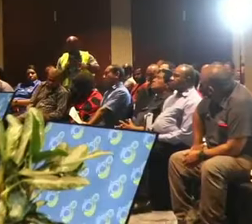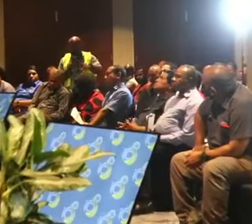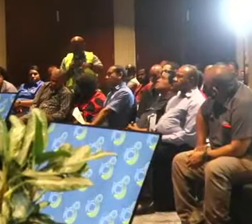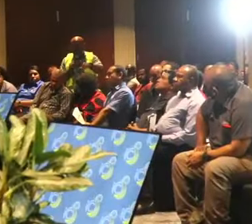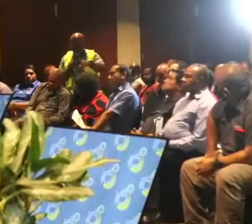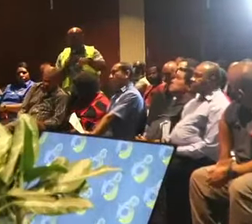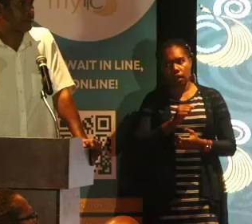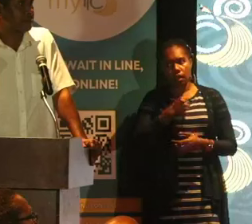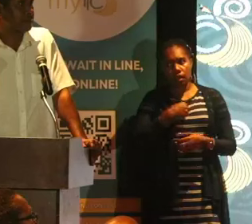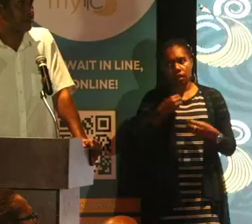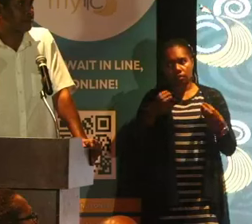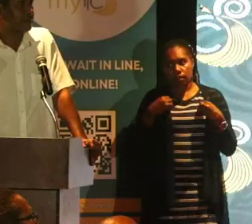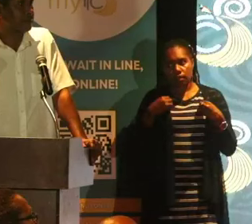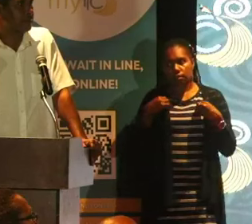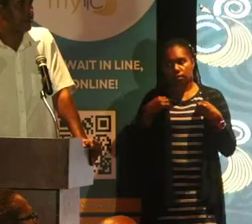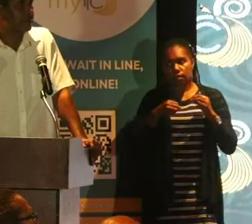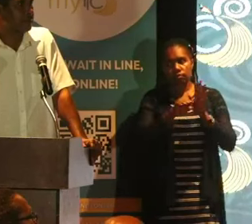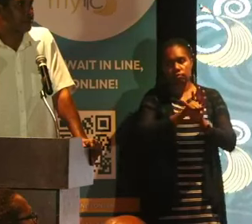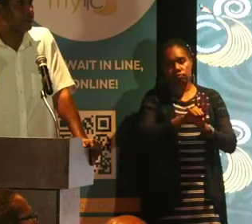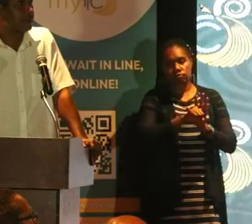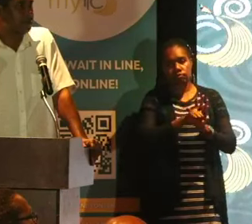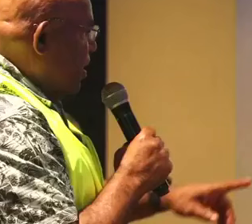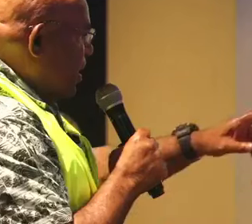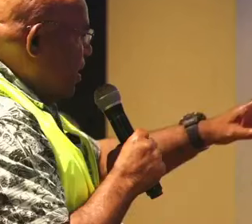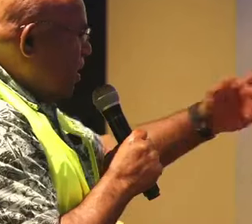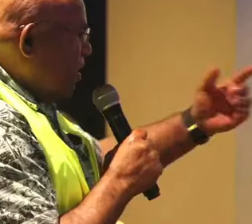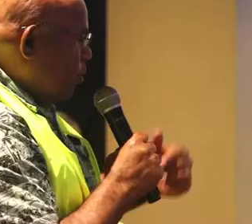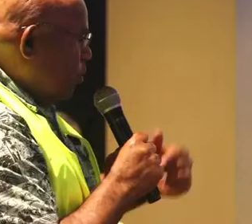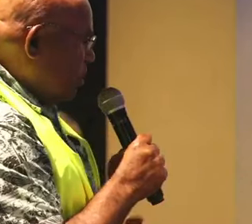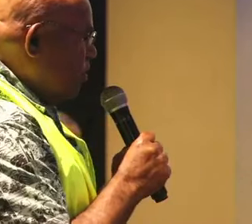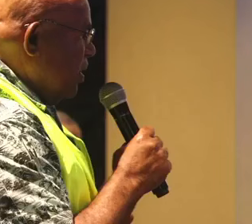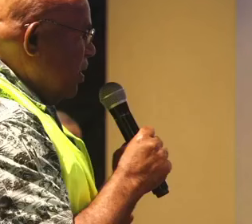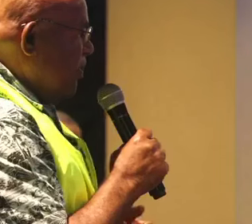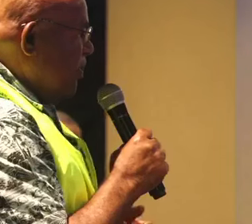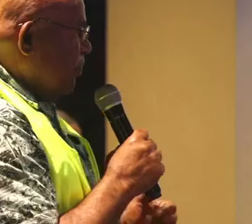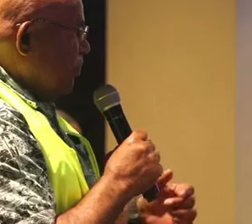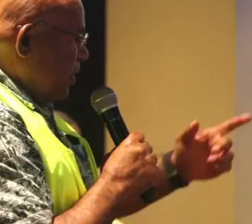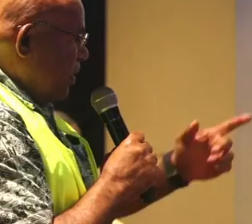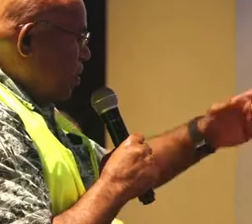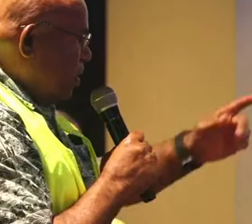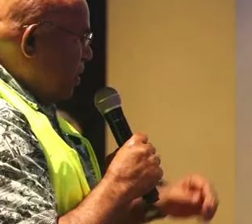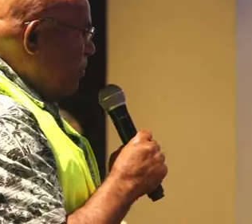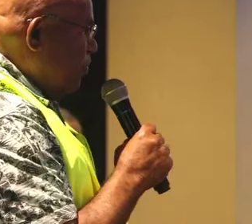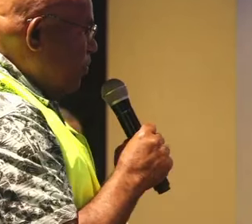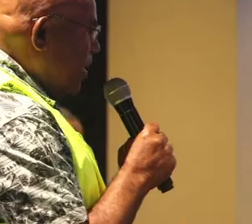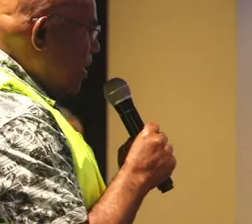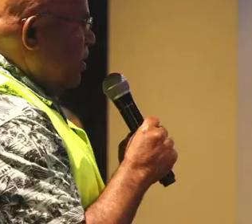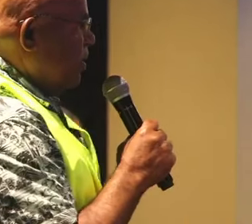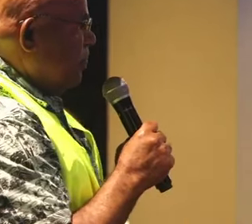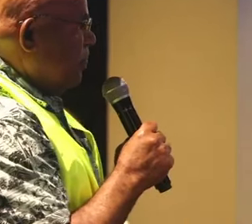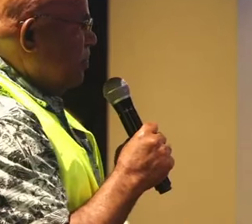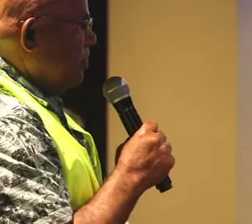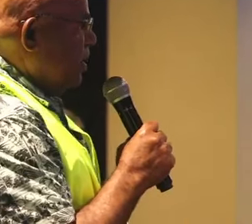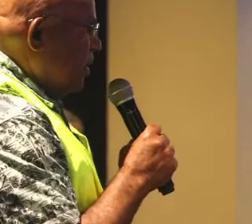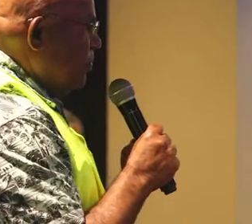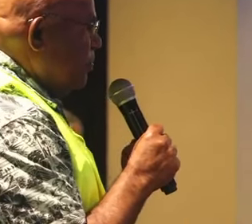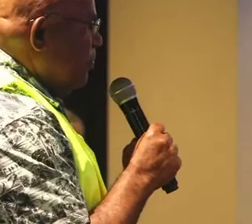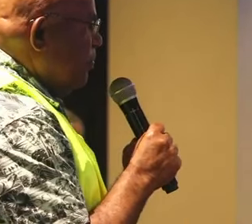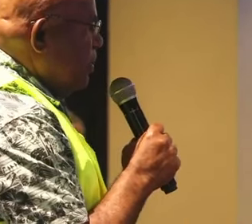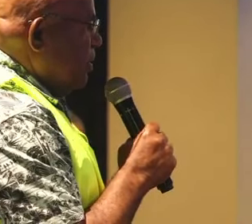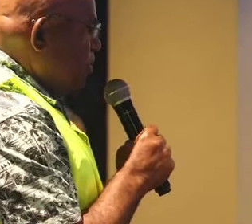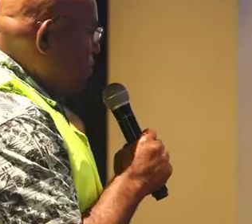canteen law, Wombla settlement. Na directly opposite Lumi, and one blah foreigner me